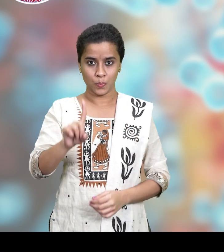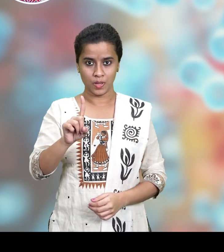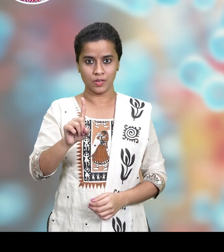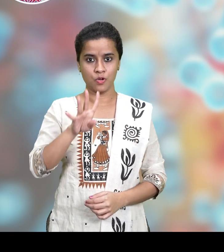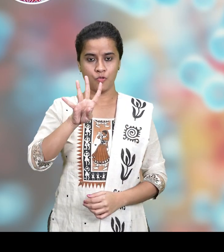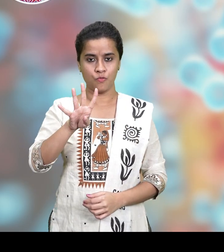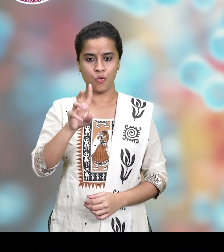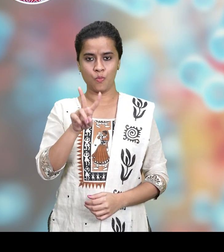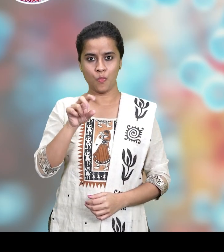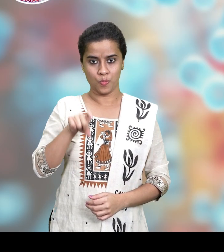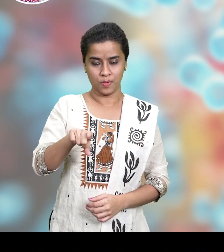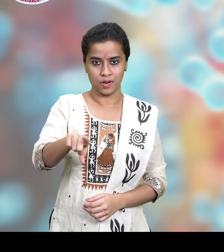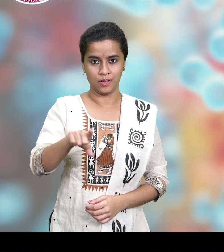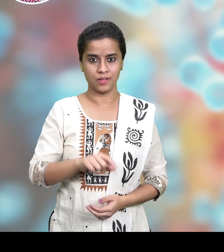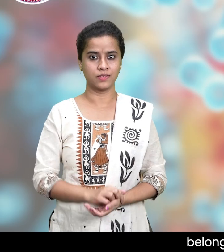DEN1-4 virus